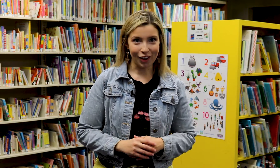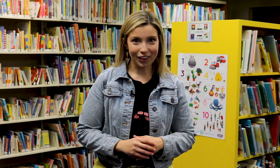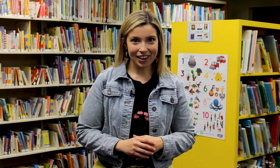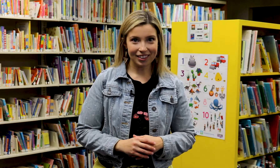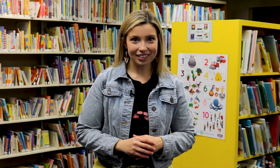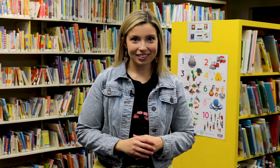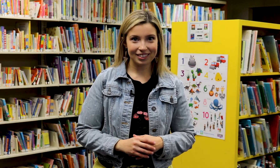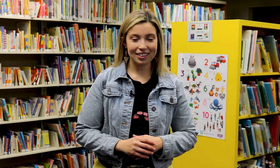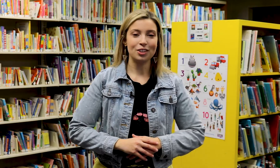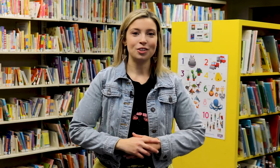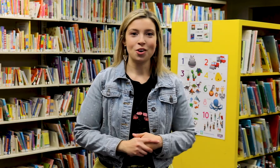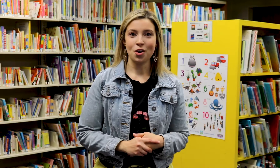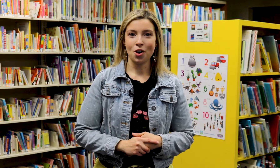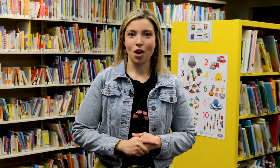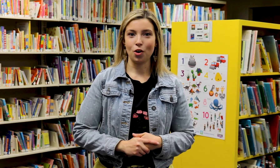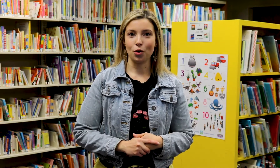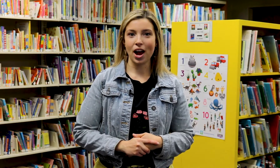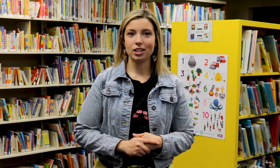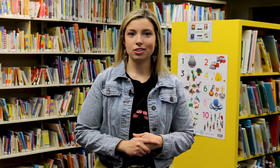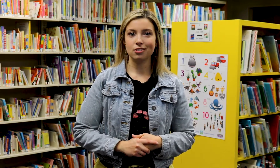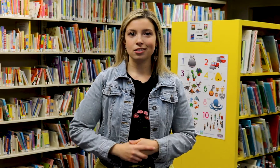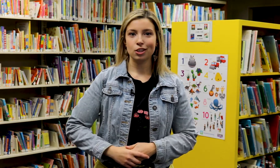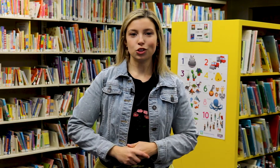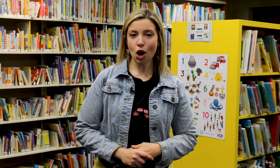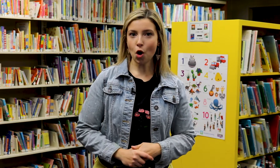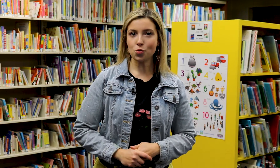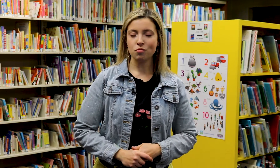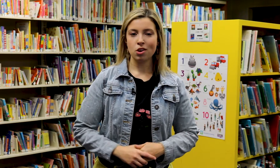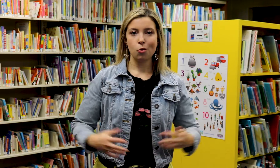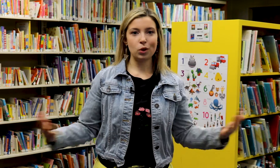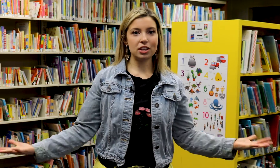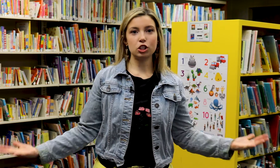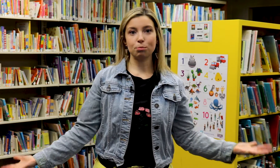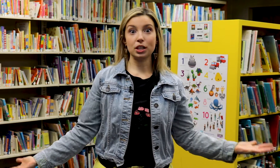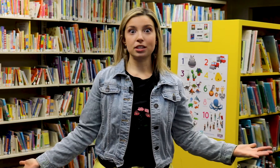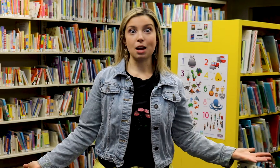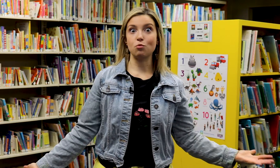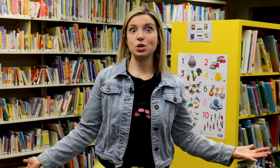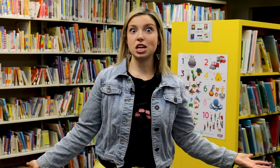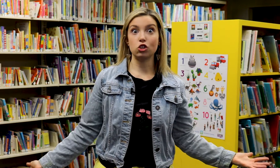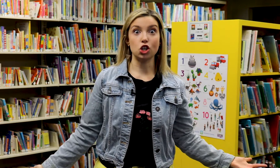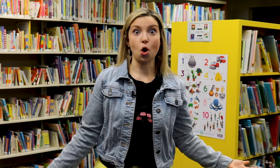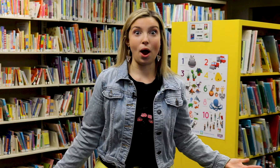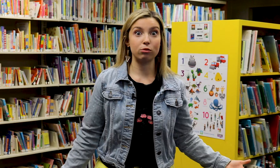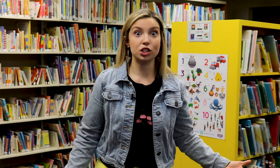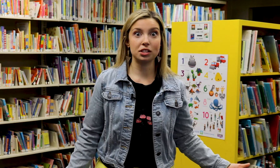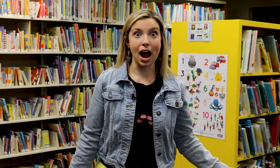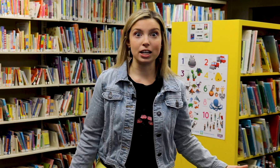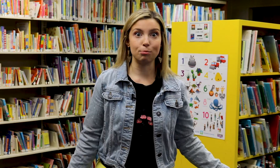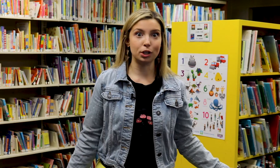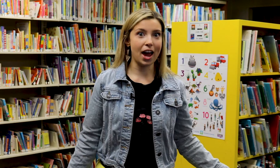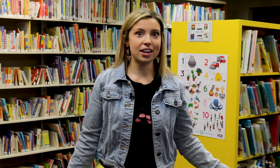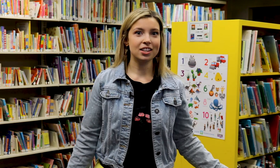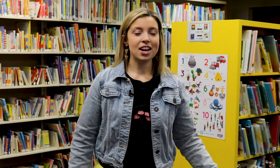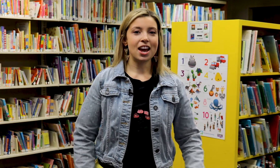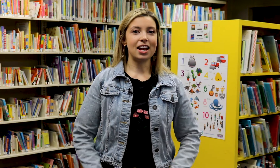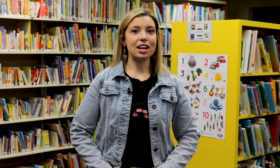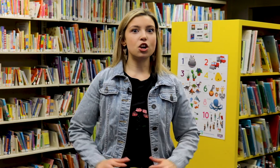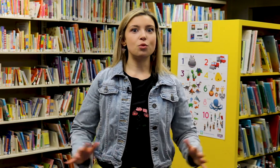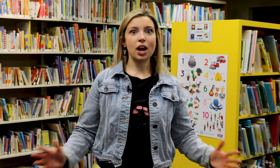garden. All right, so when it's springtime, we get to go outside and play. And I know when I